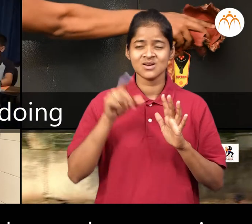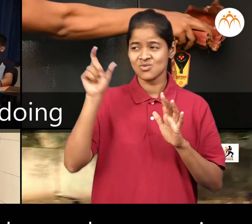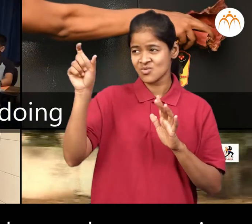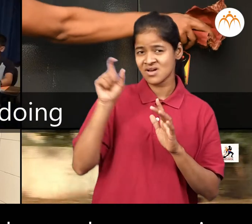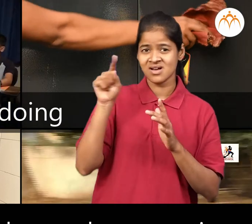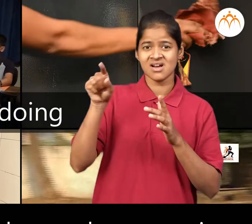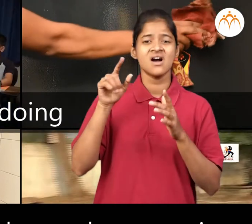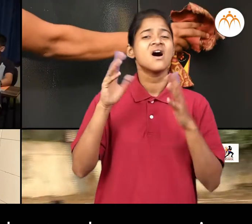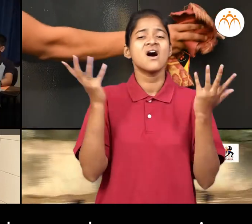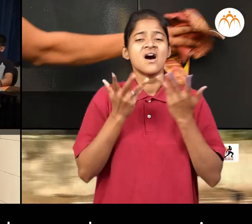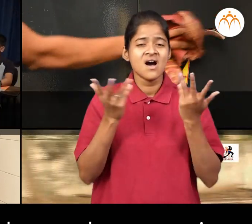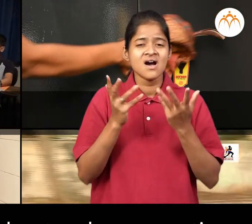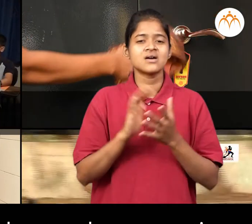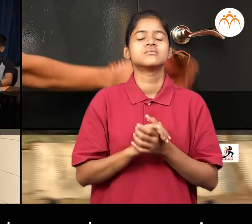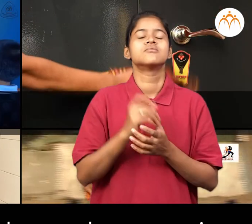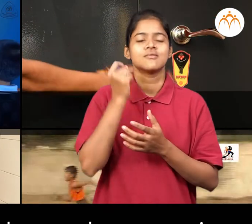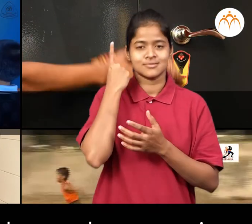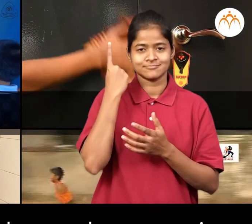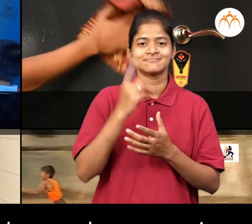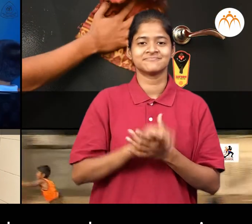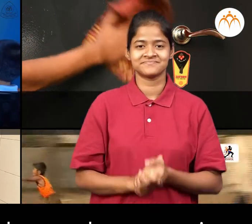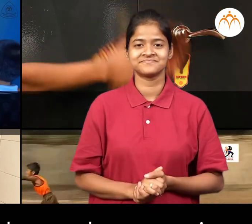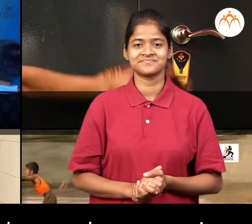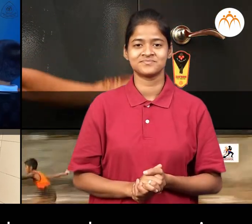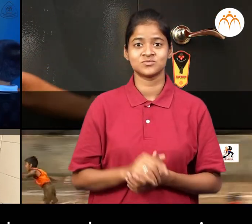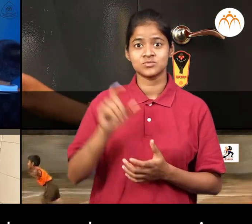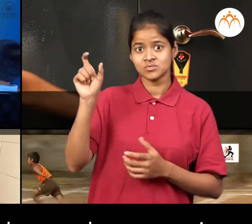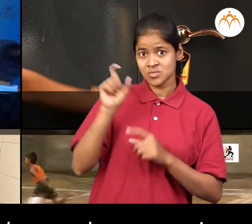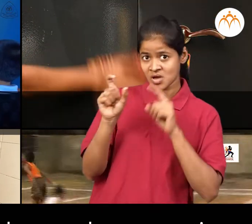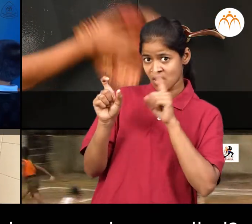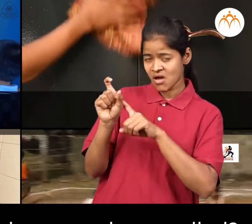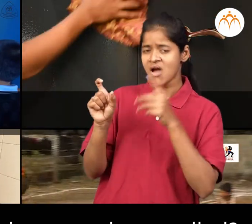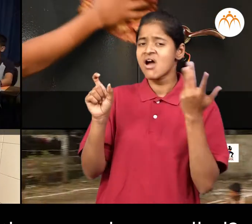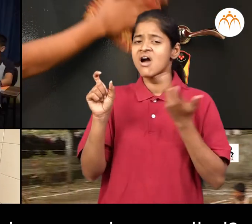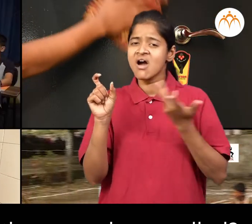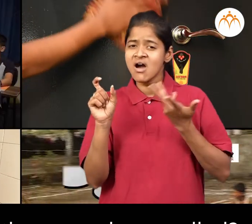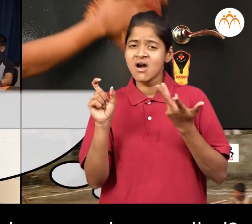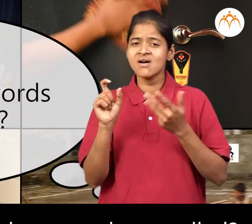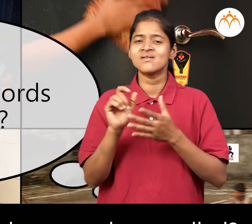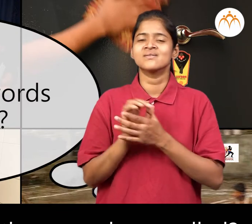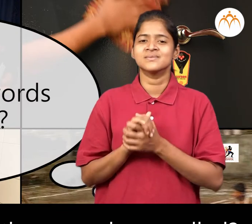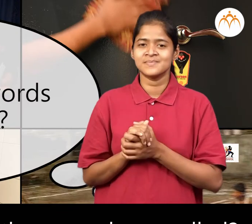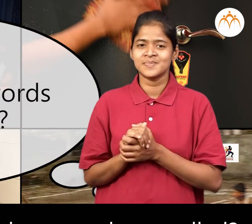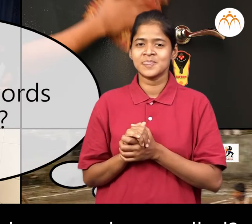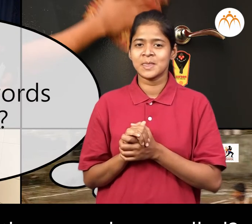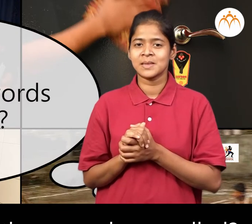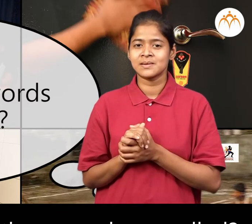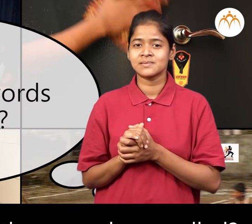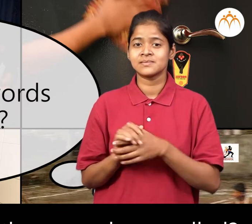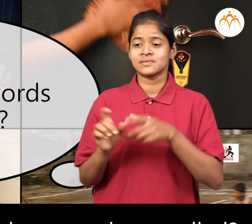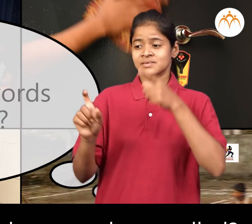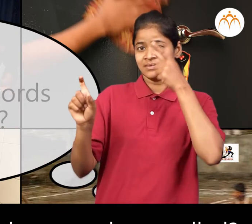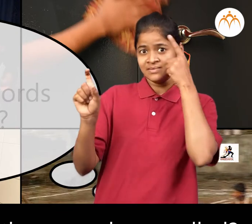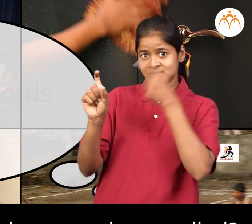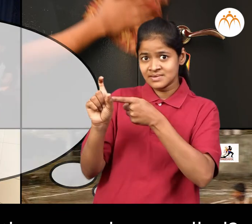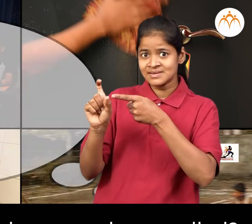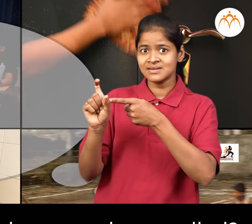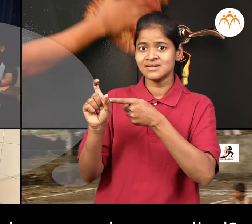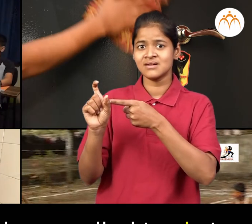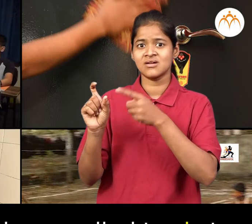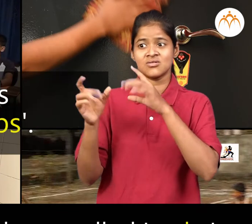That means we understand some actions. Do you know what these words are called?